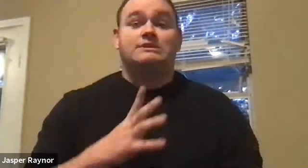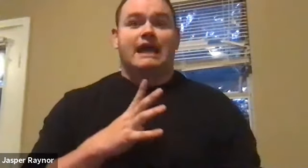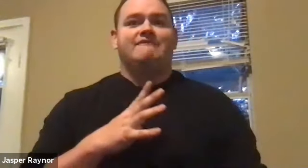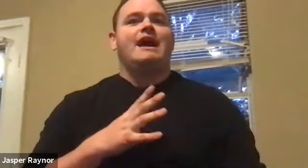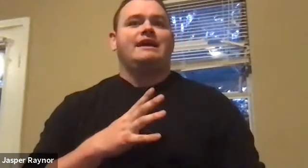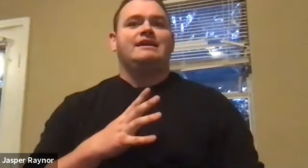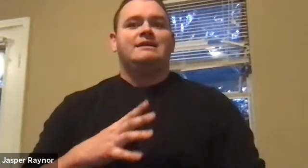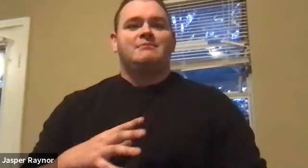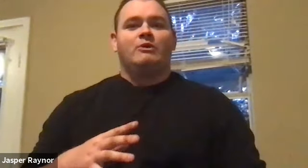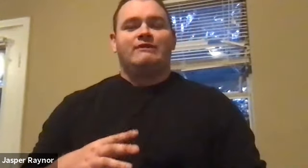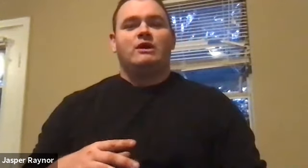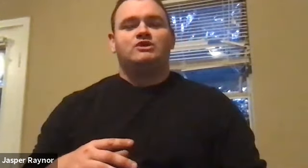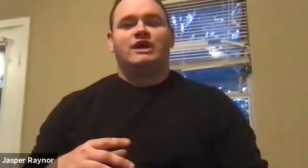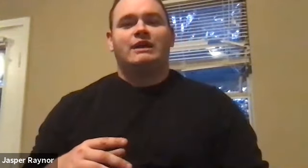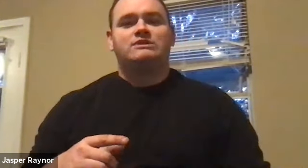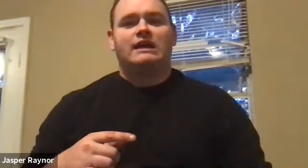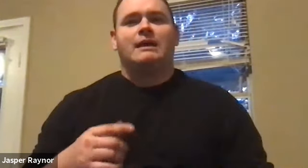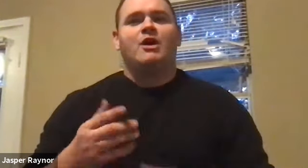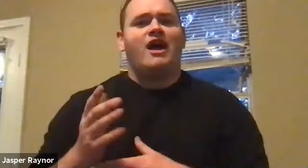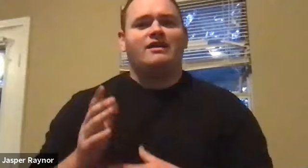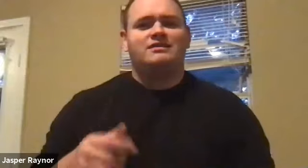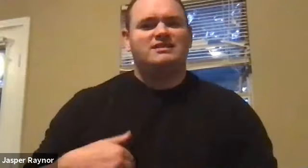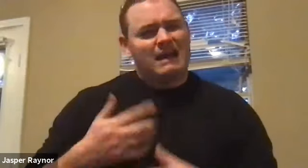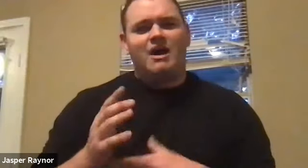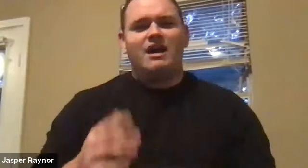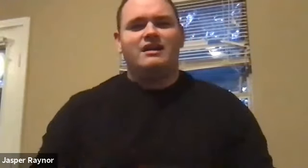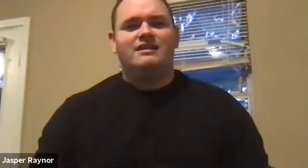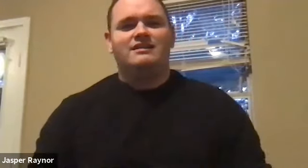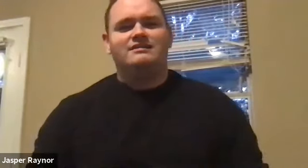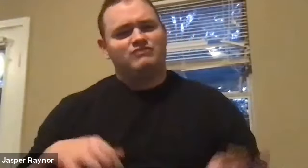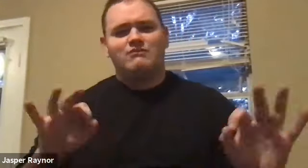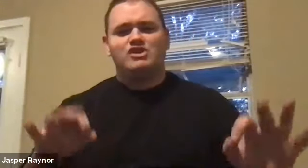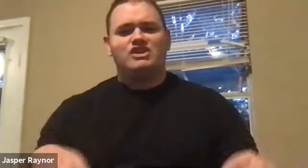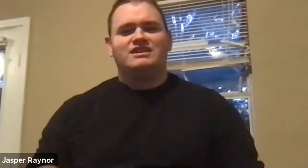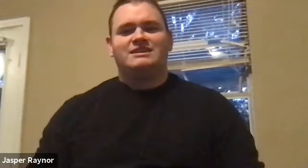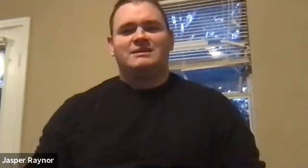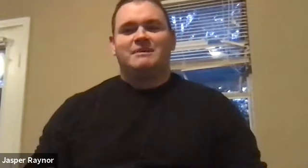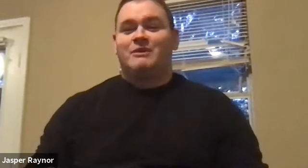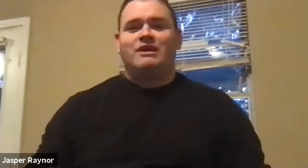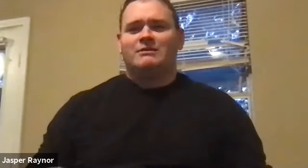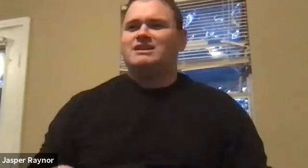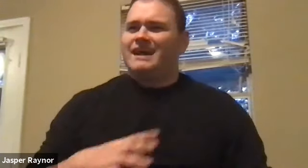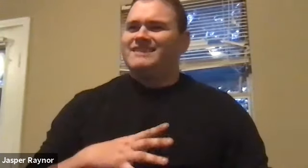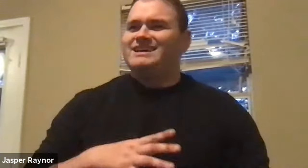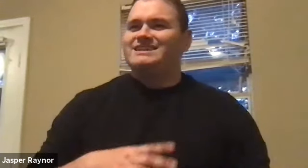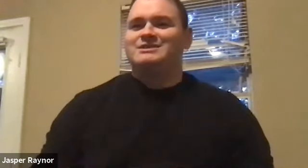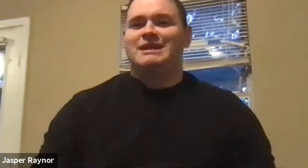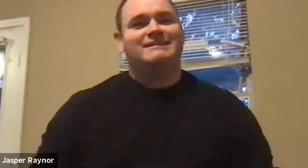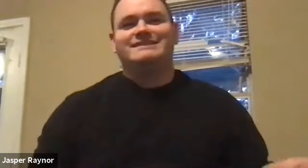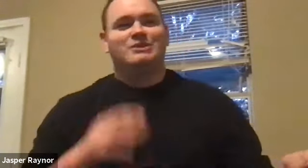fine. But whenever I was good, I was fine. I'm all right. I'm all right. I'm good. But if I wasn't, I'm like, yeah, I'm fine. So like, you lying